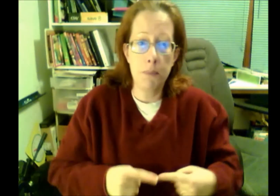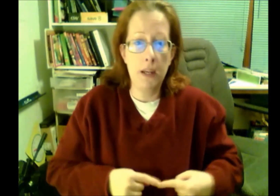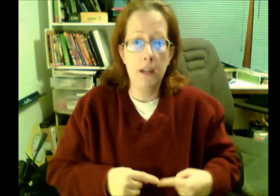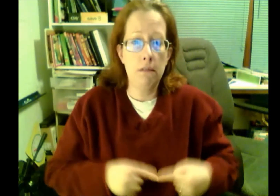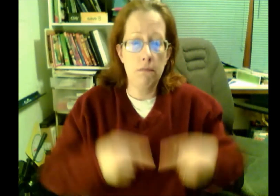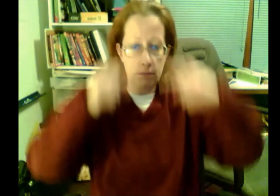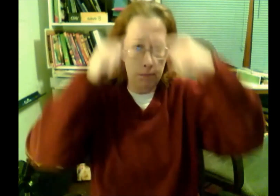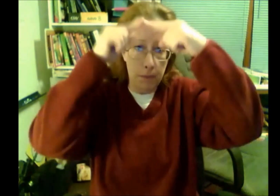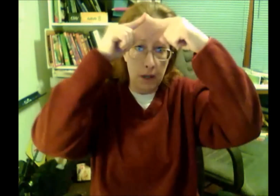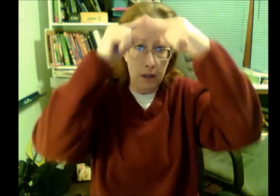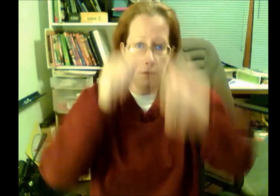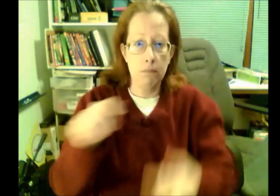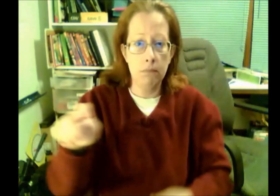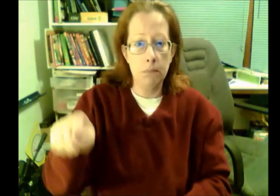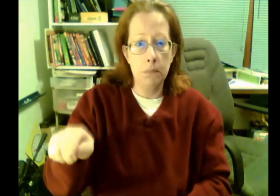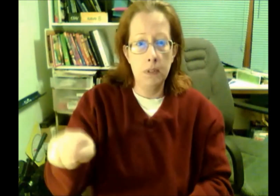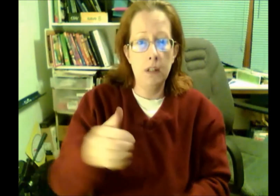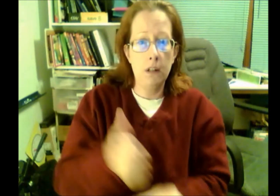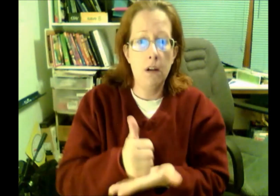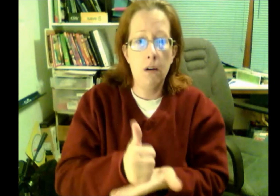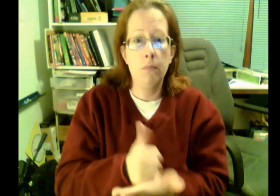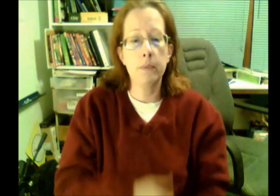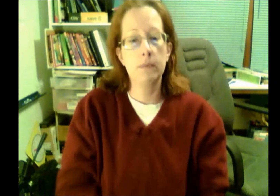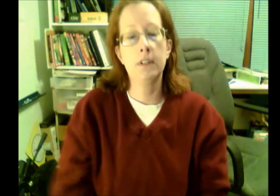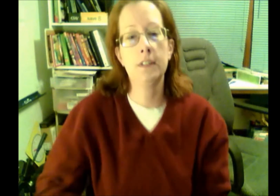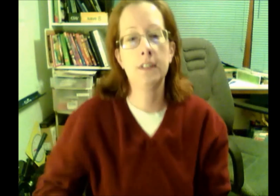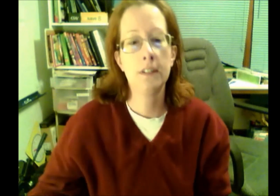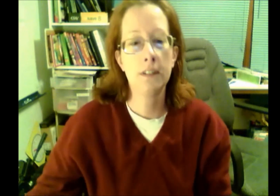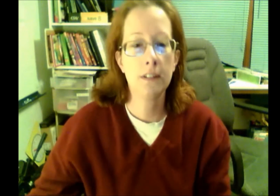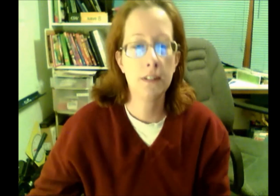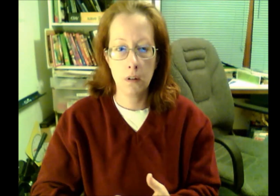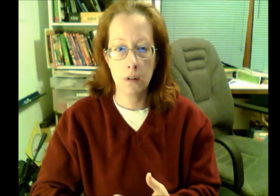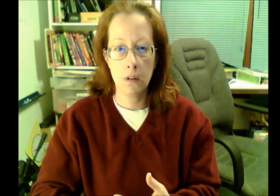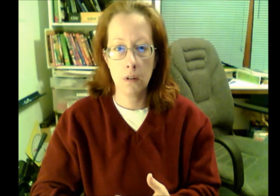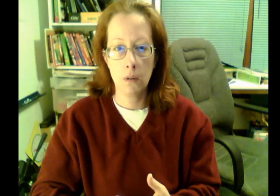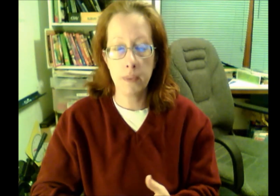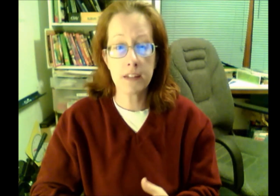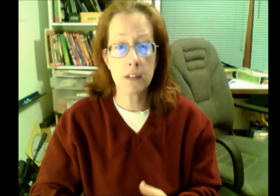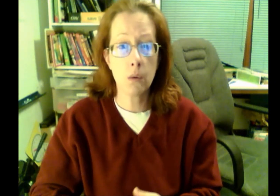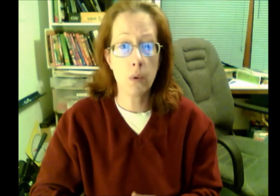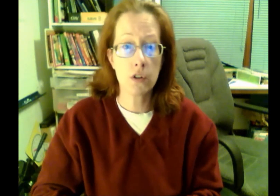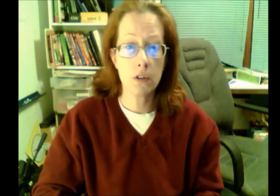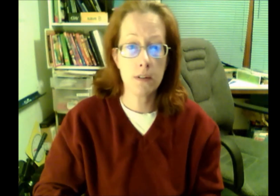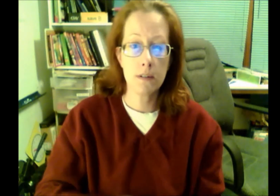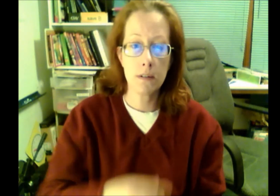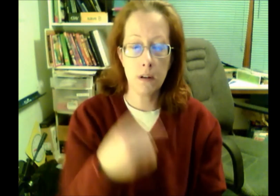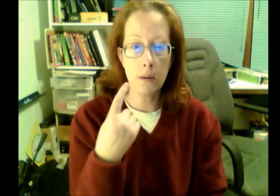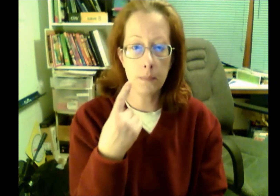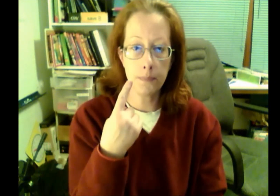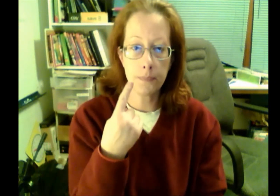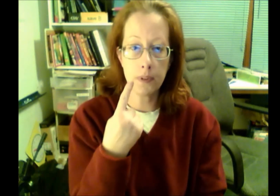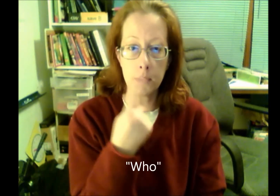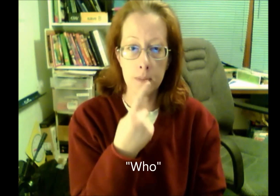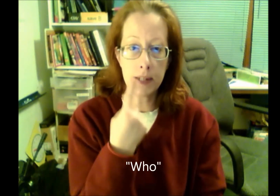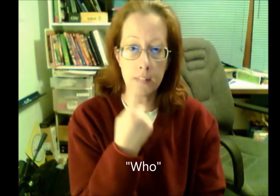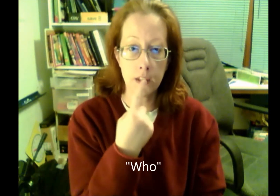pain, need help. With asking questions, it's basically